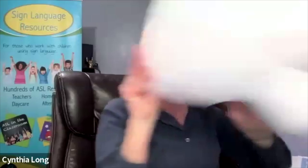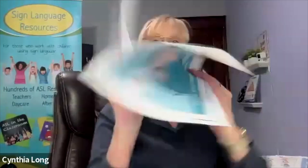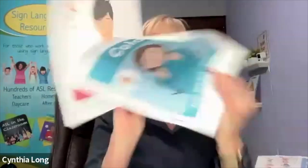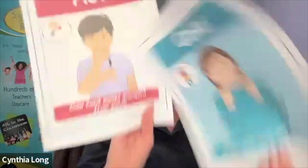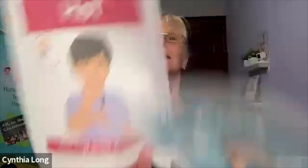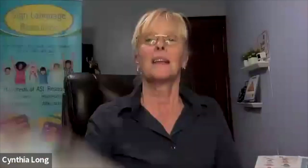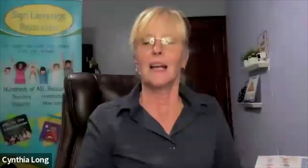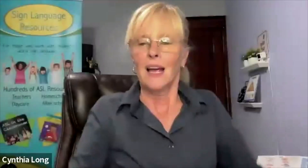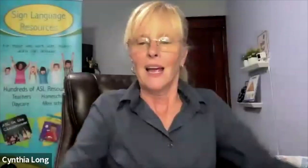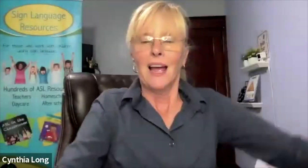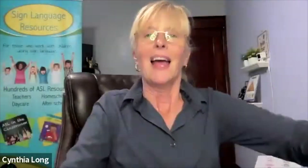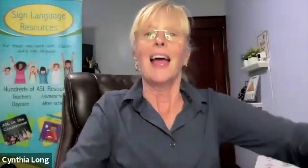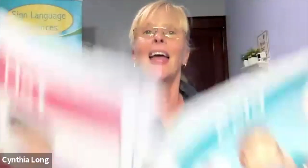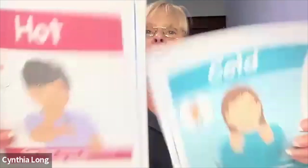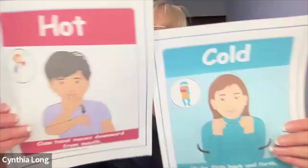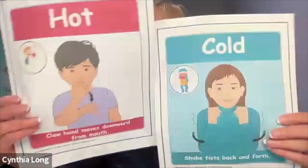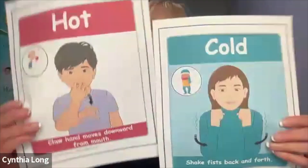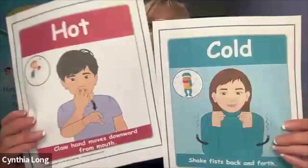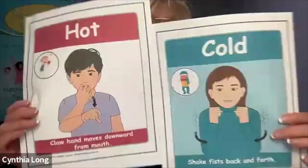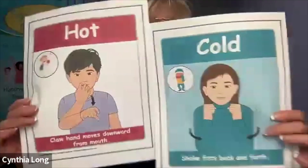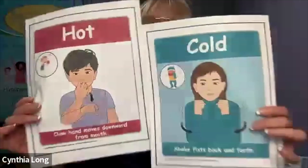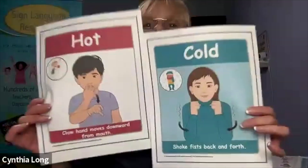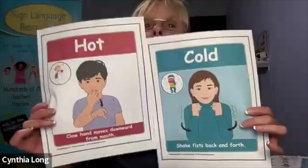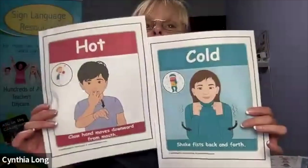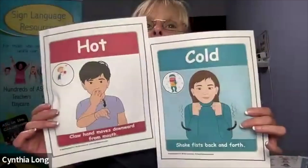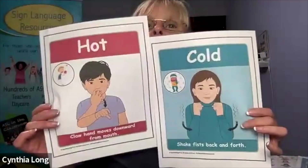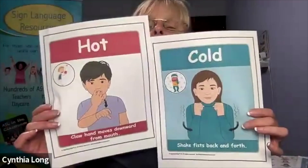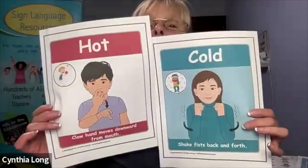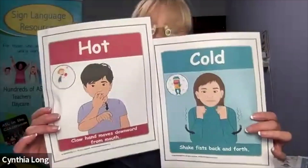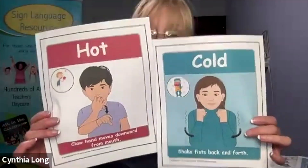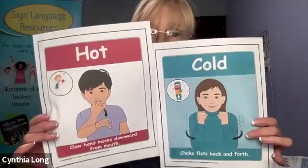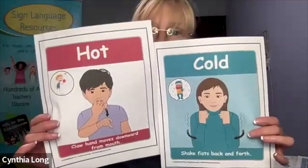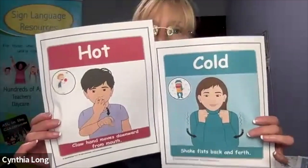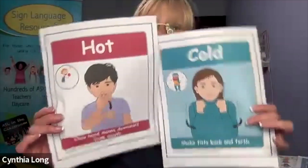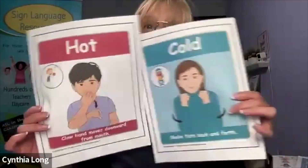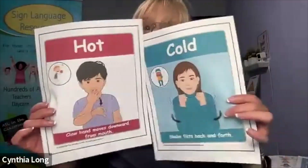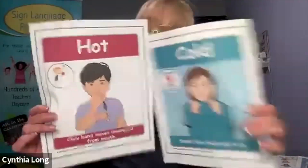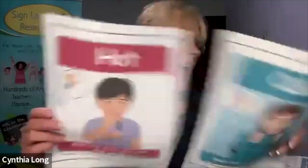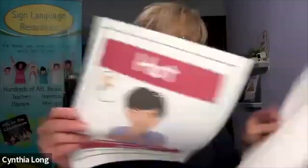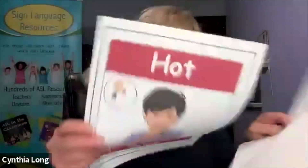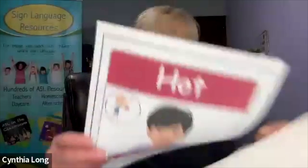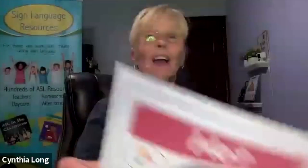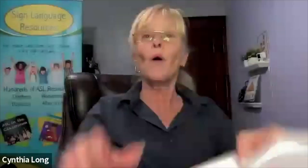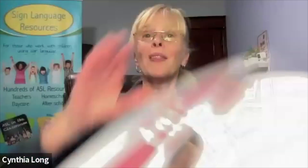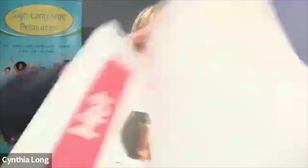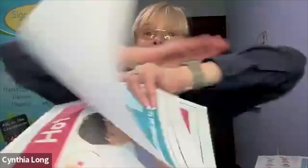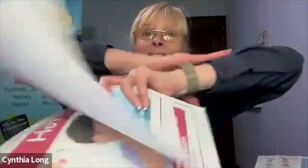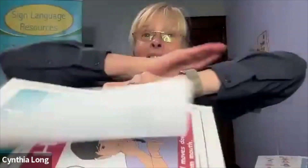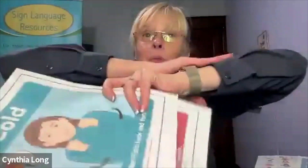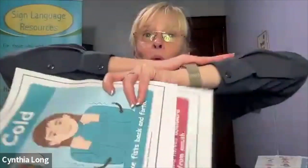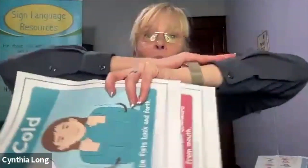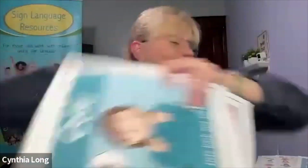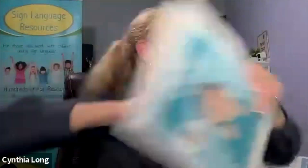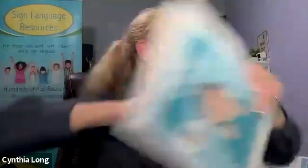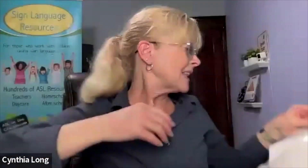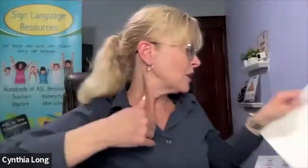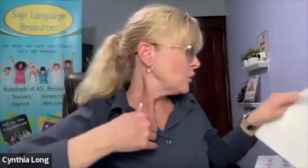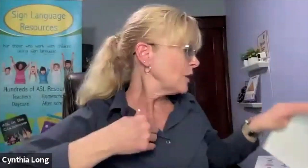hot and cold, okay? Have that on the table. And then you either